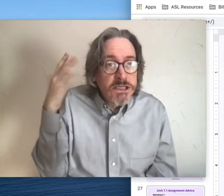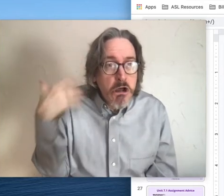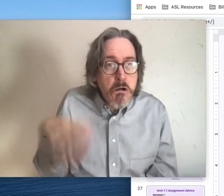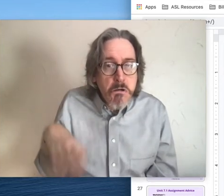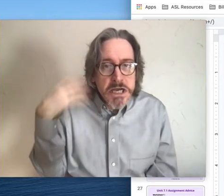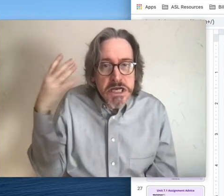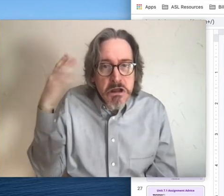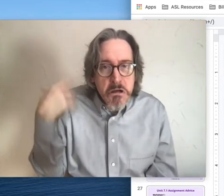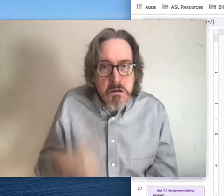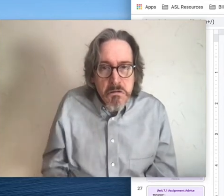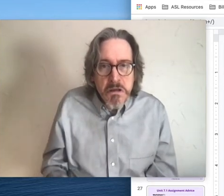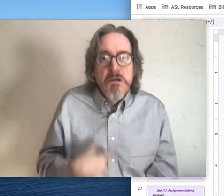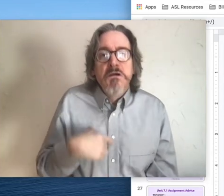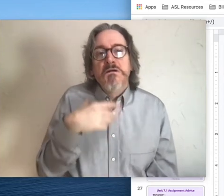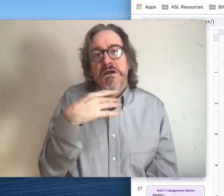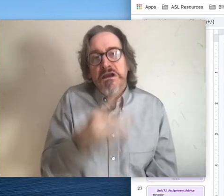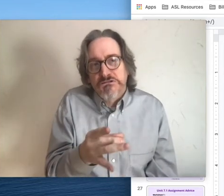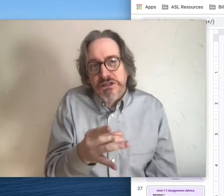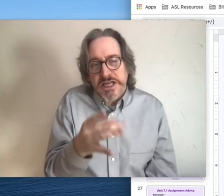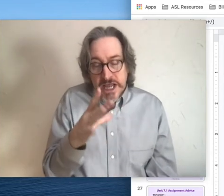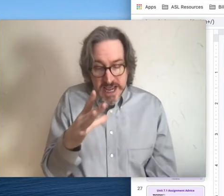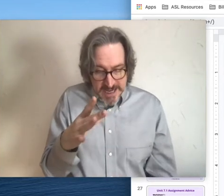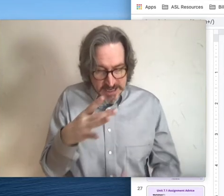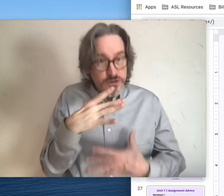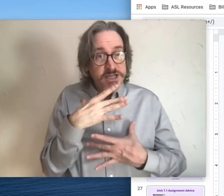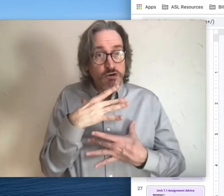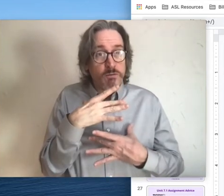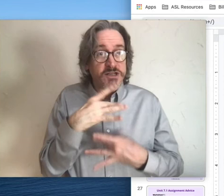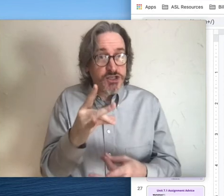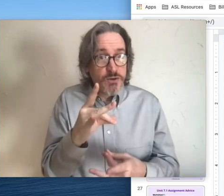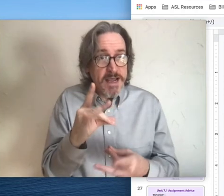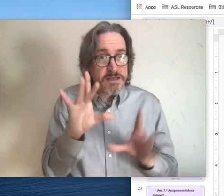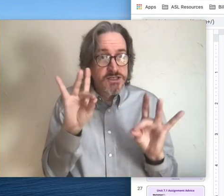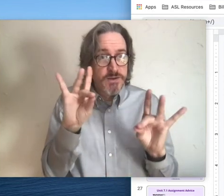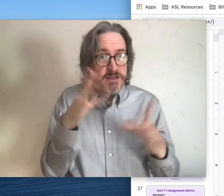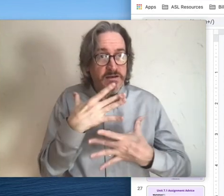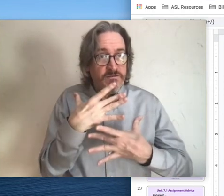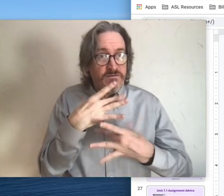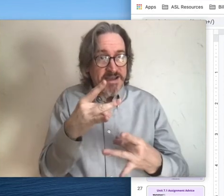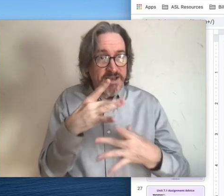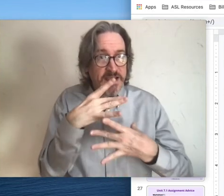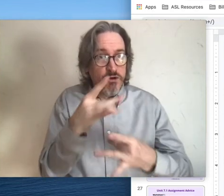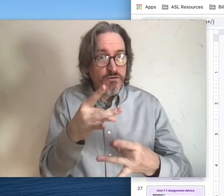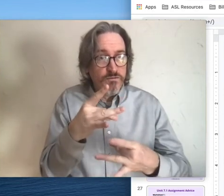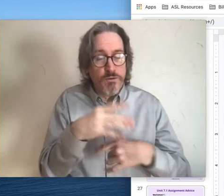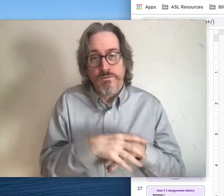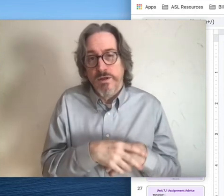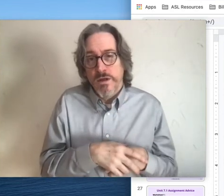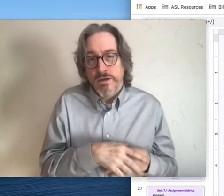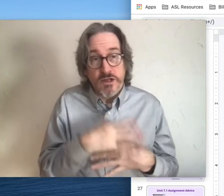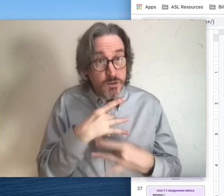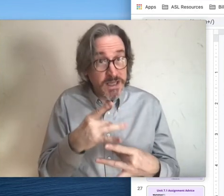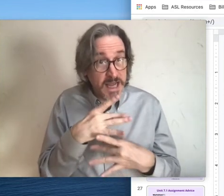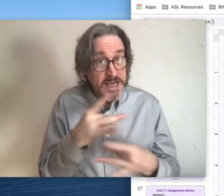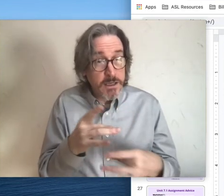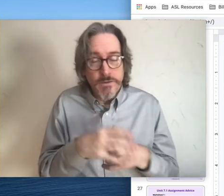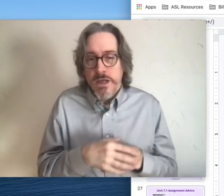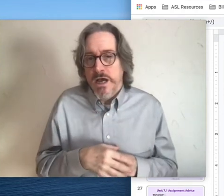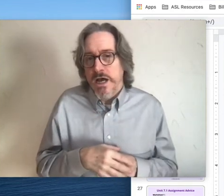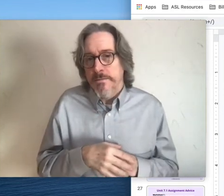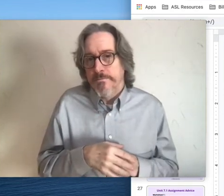didn't know. Interesting normally is two hands doing the 5-8 move, boom, doing